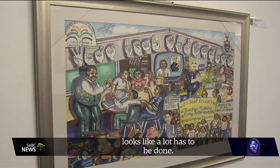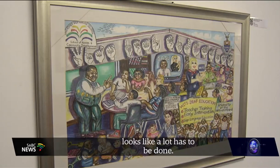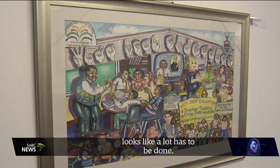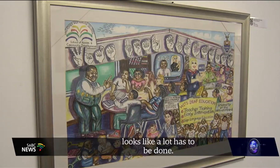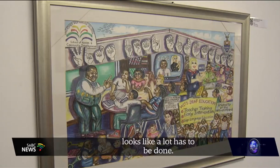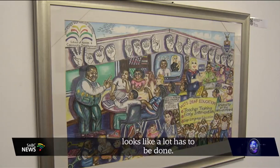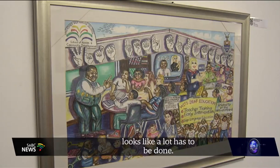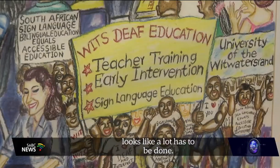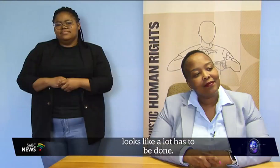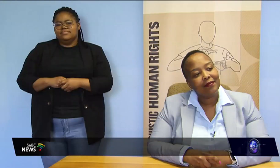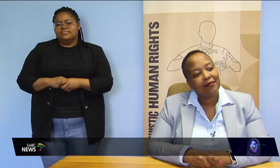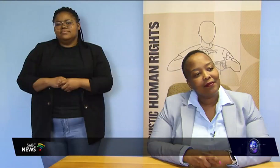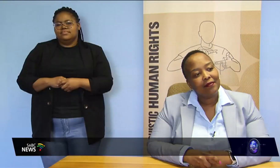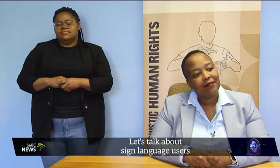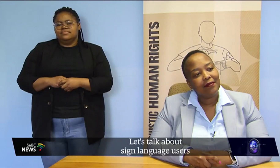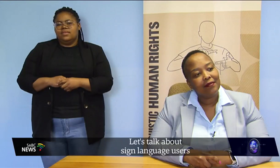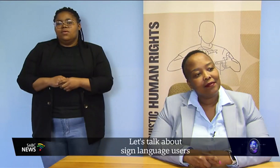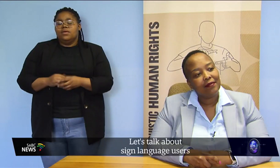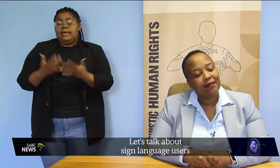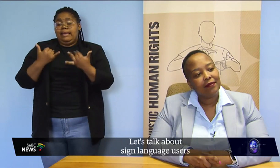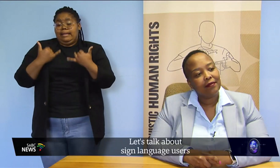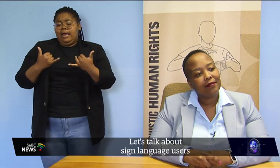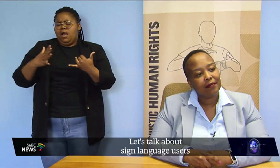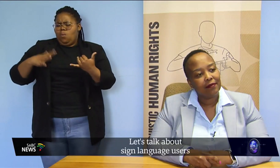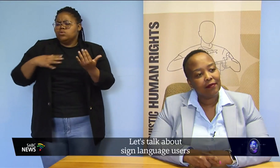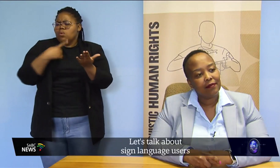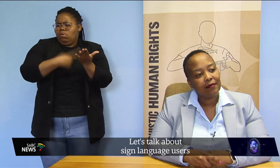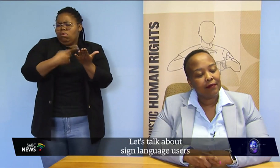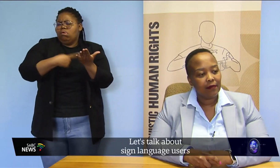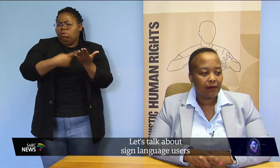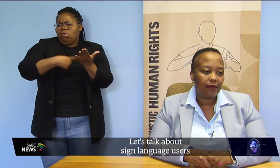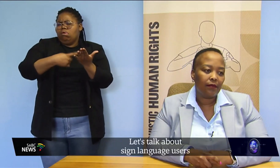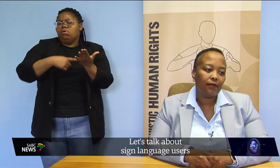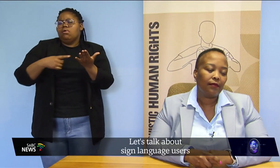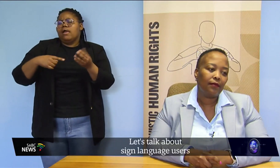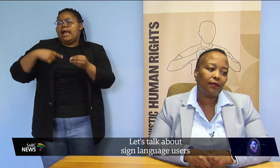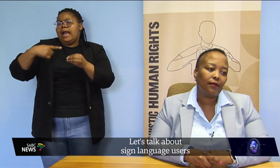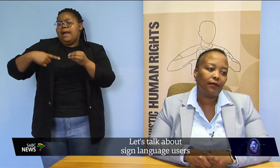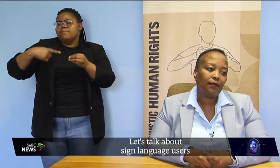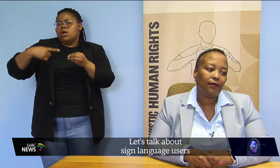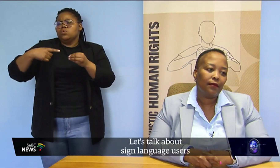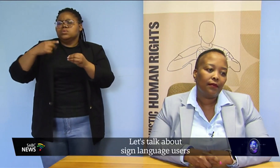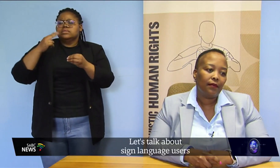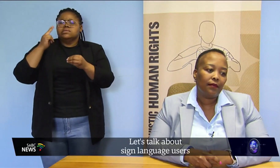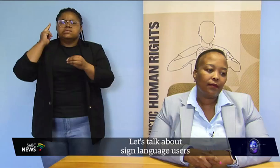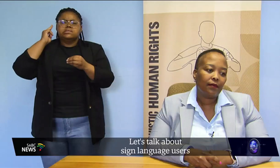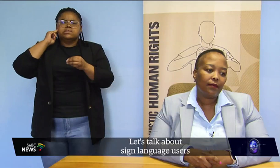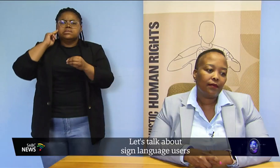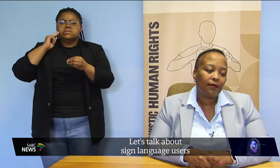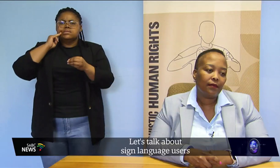diphetoho. Ha re bue ka batho bana ho tloha batho ba sebedisang sign